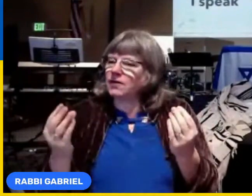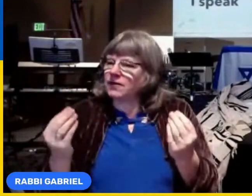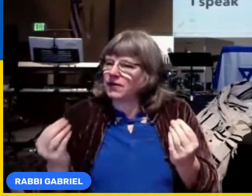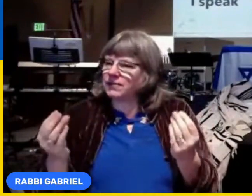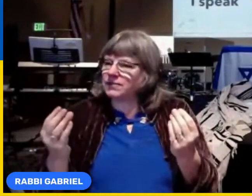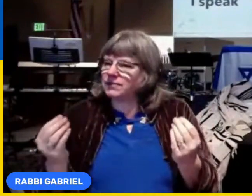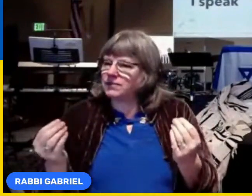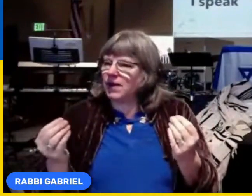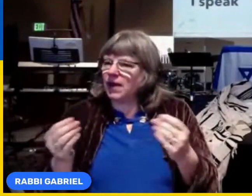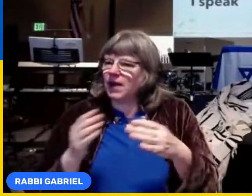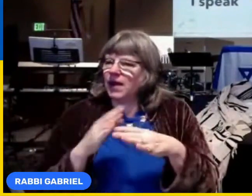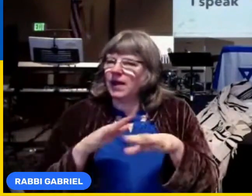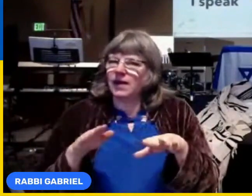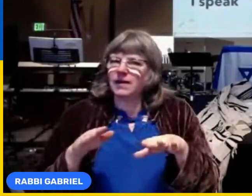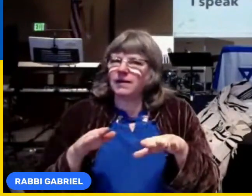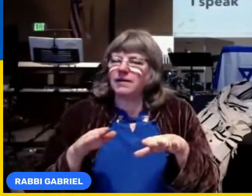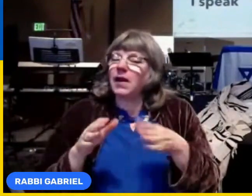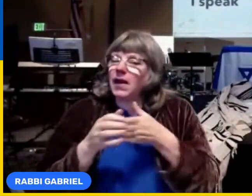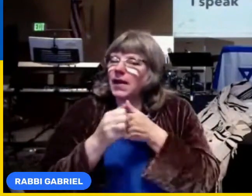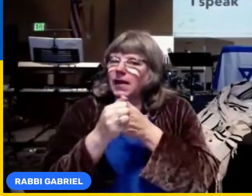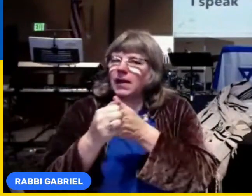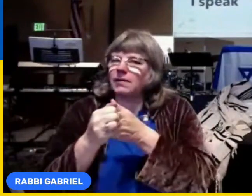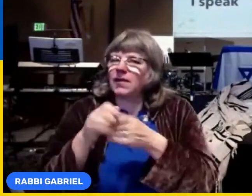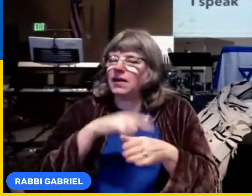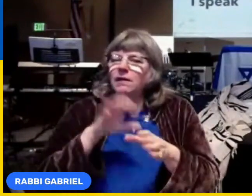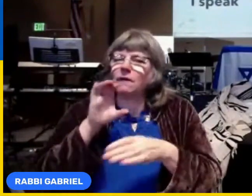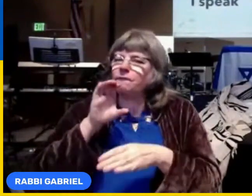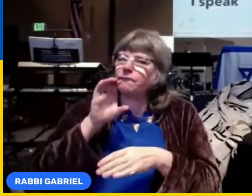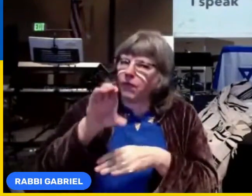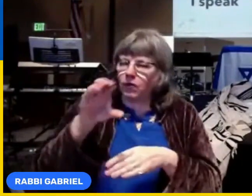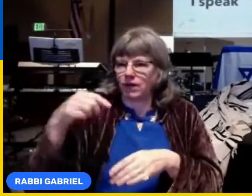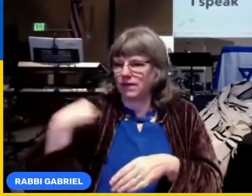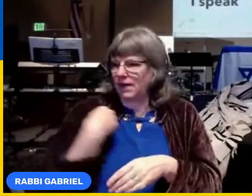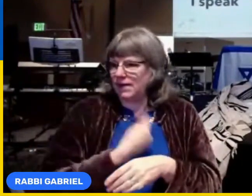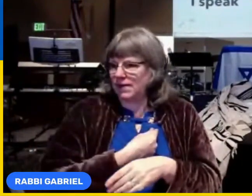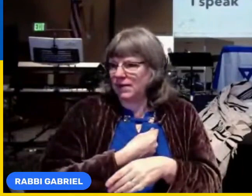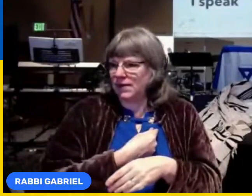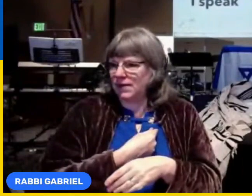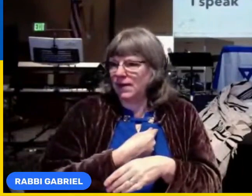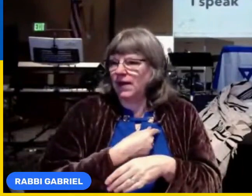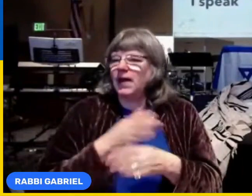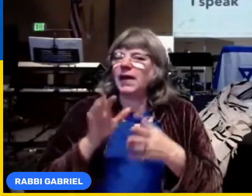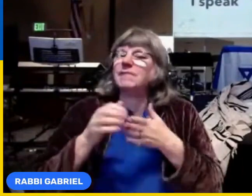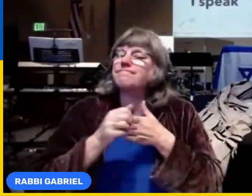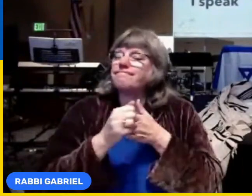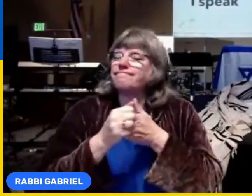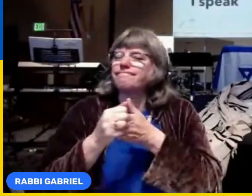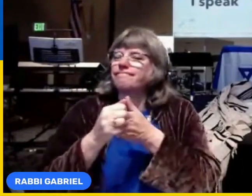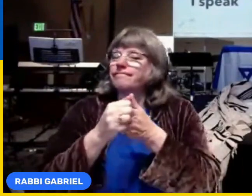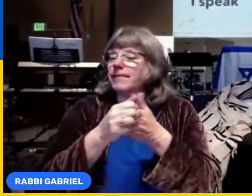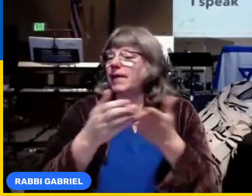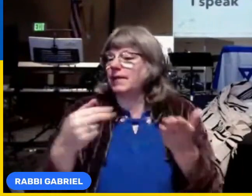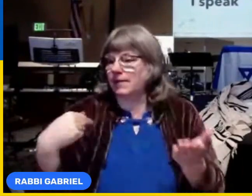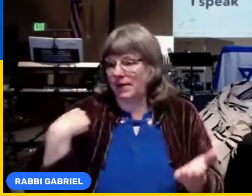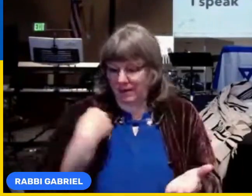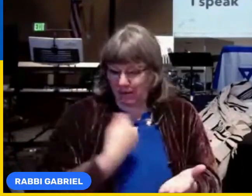gently to the place where we ought to go to listen to him. And sometimes,